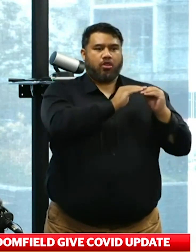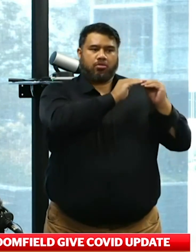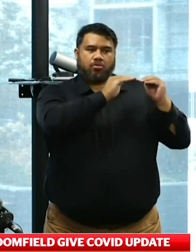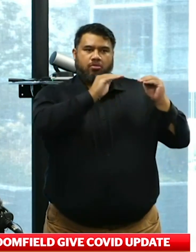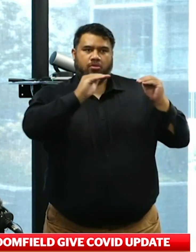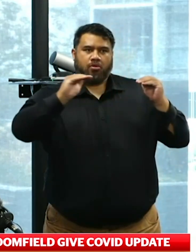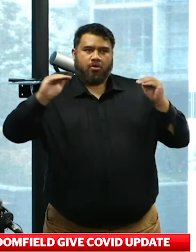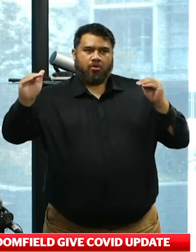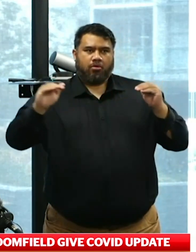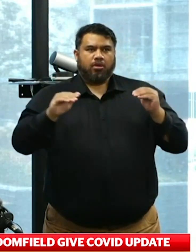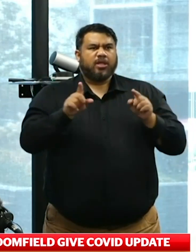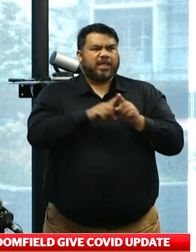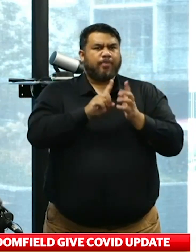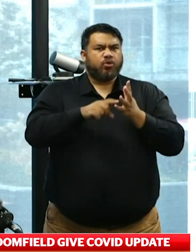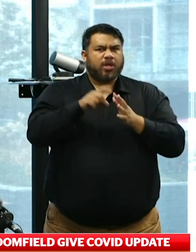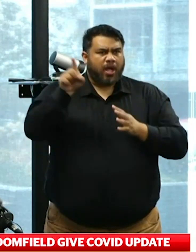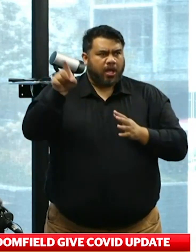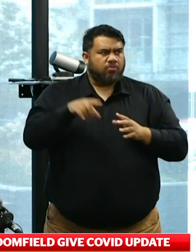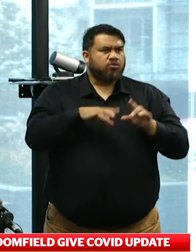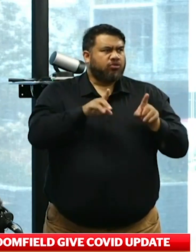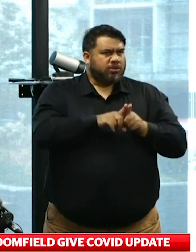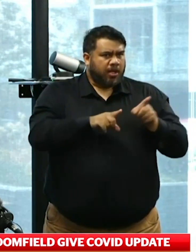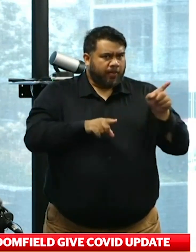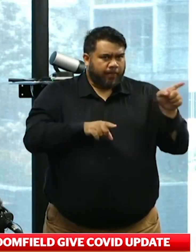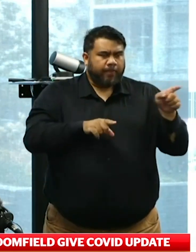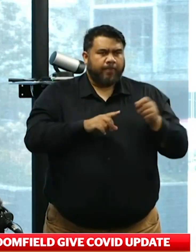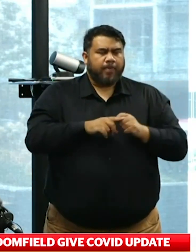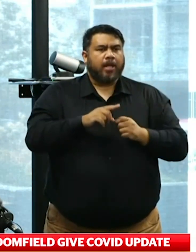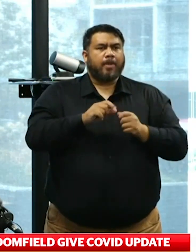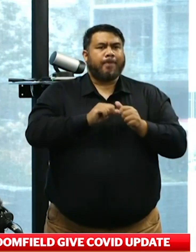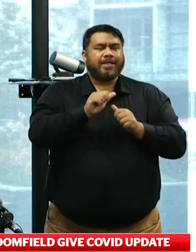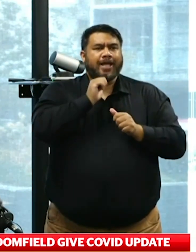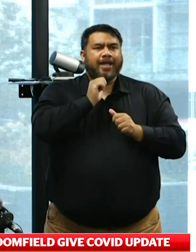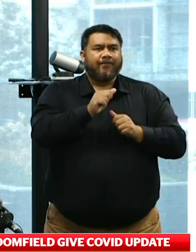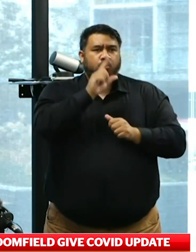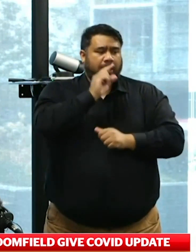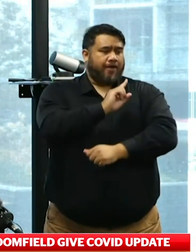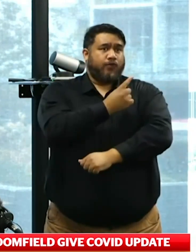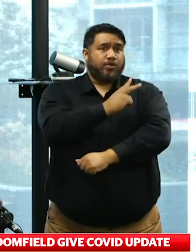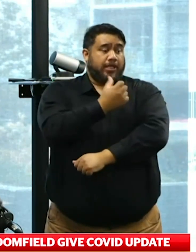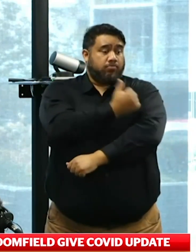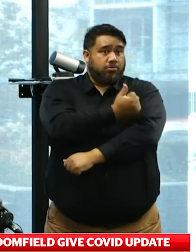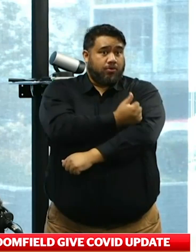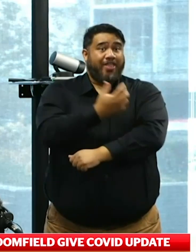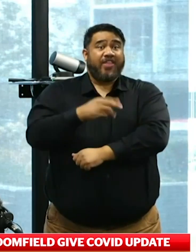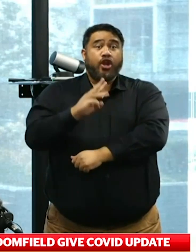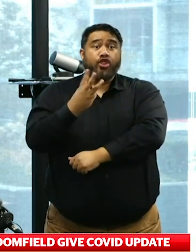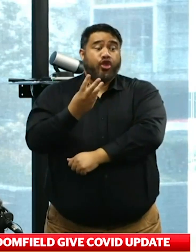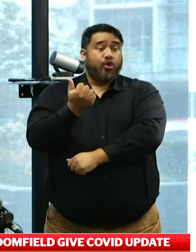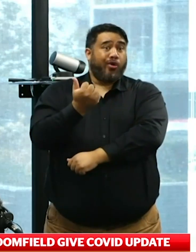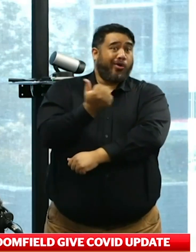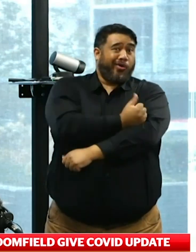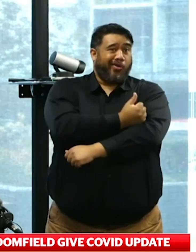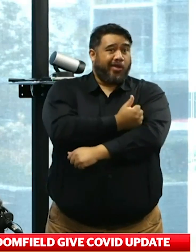really means, as the Director General has said, that we can get that level of antibodies and other immune protection at a peak before we're